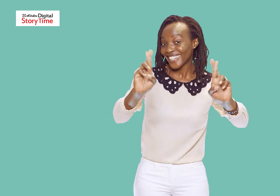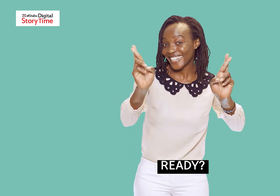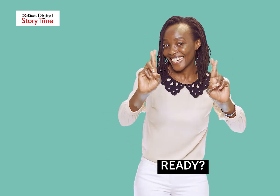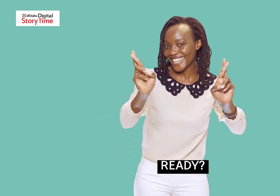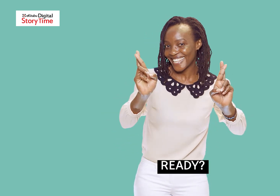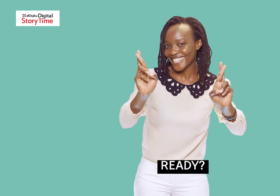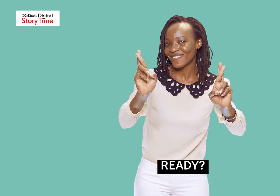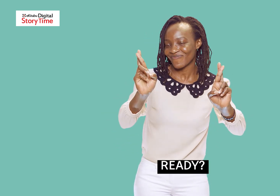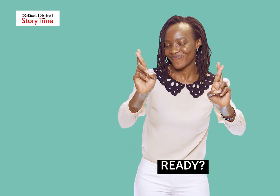Ready?